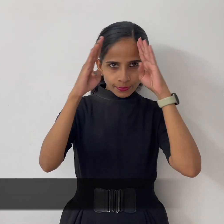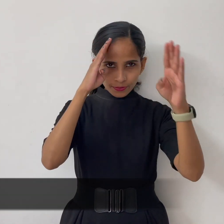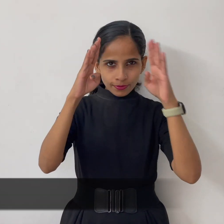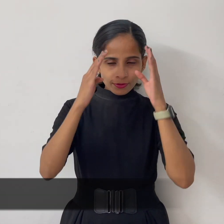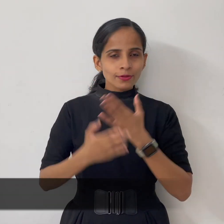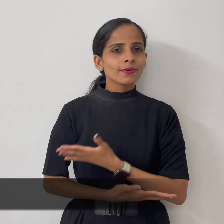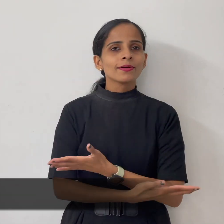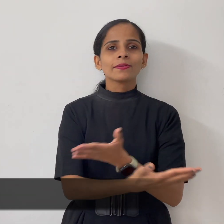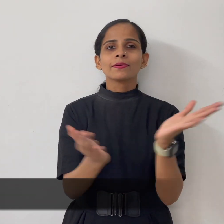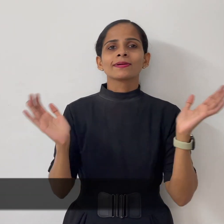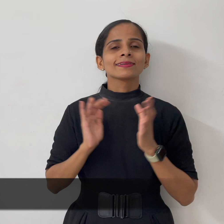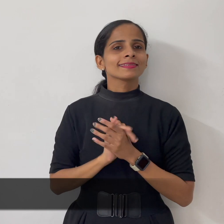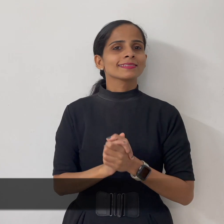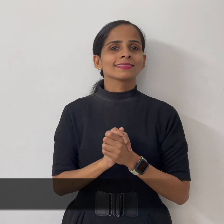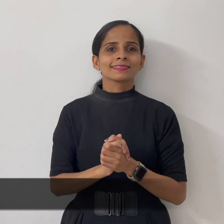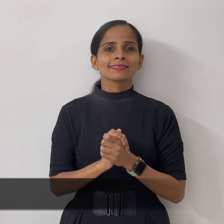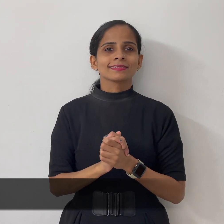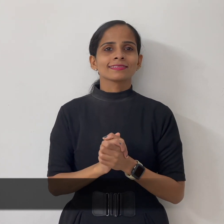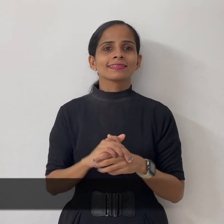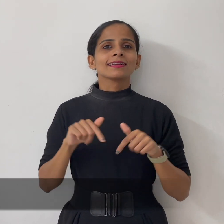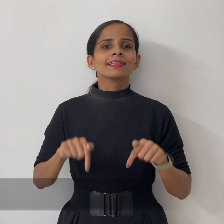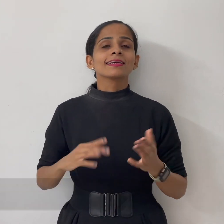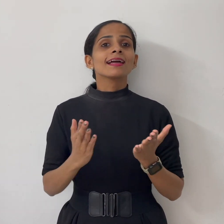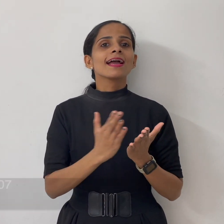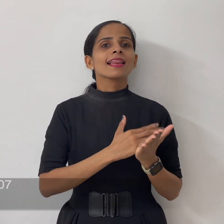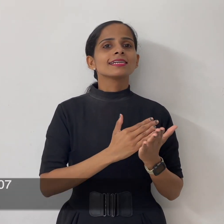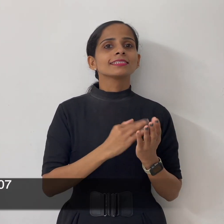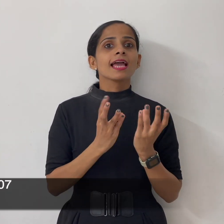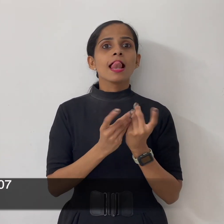Hello everybody, this is lesson number